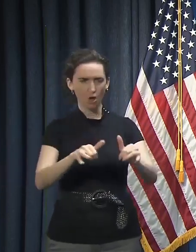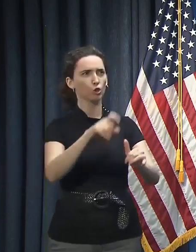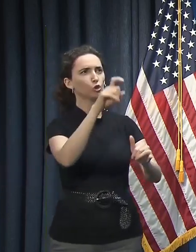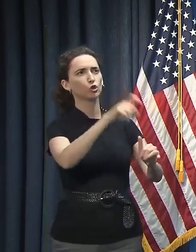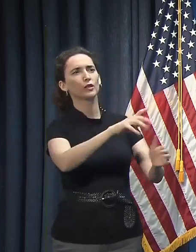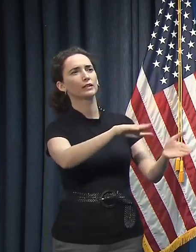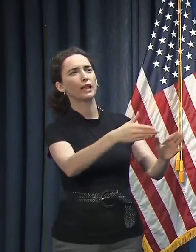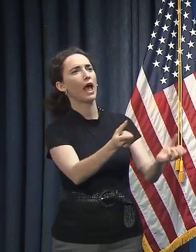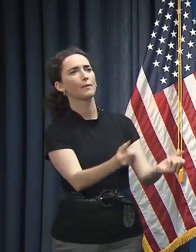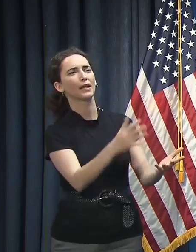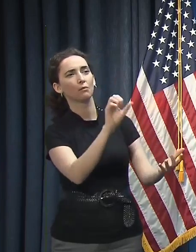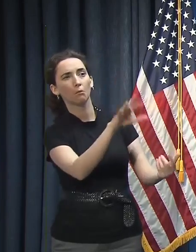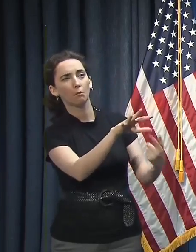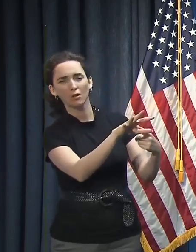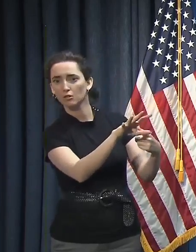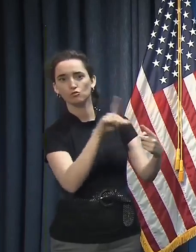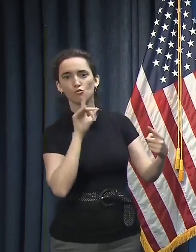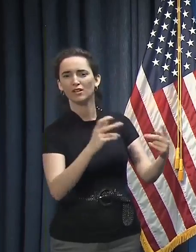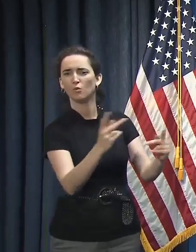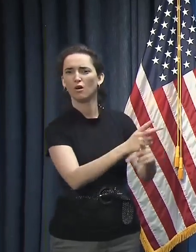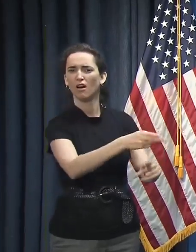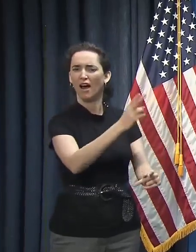look at that and trying to figure out why that is.